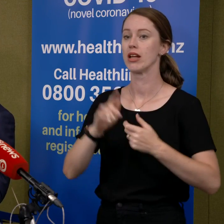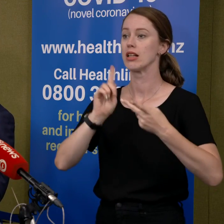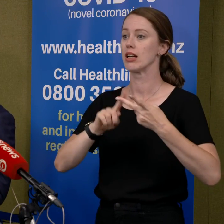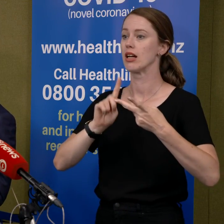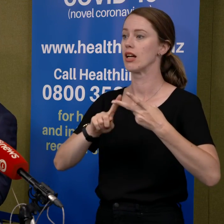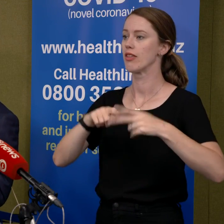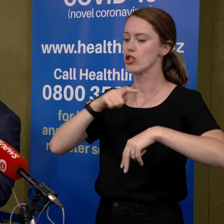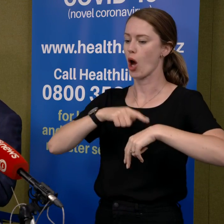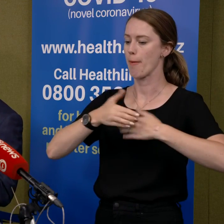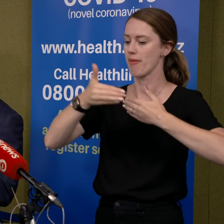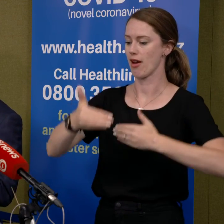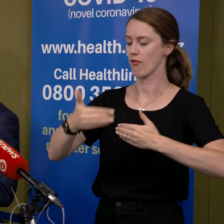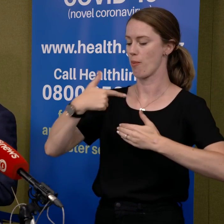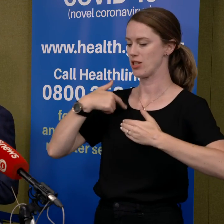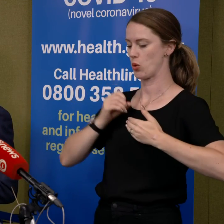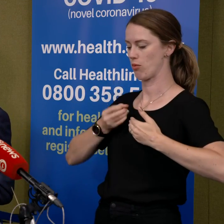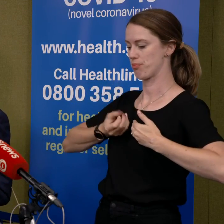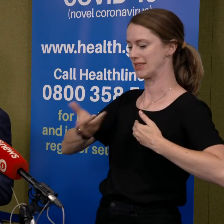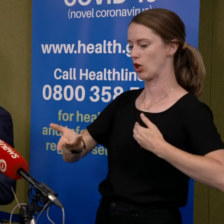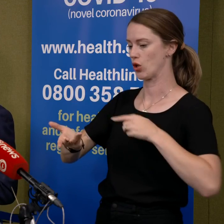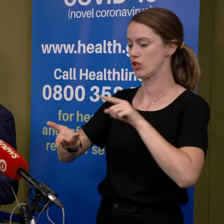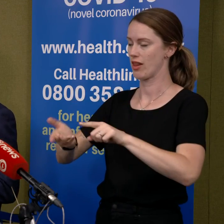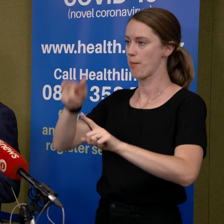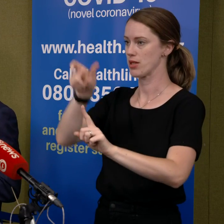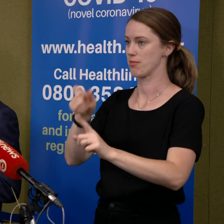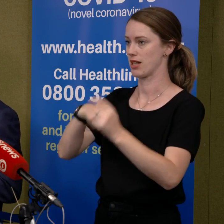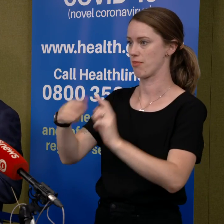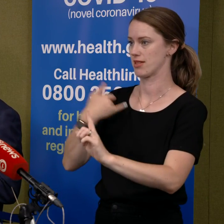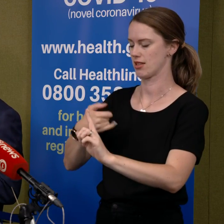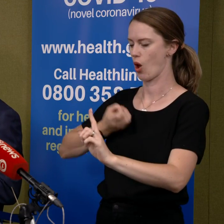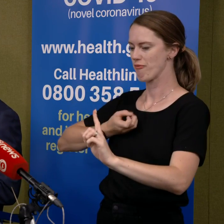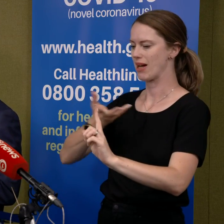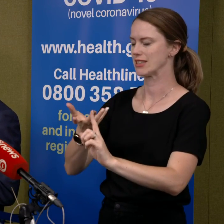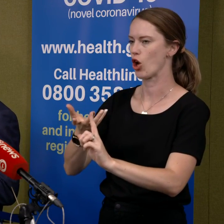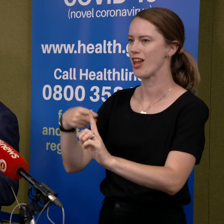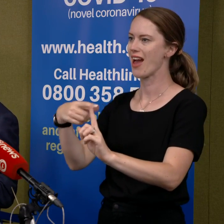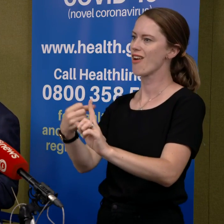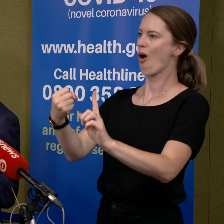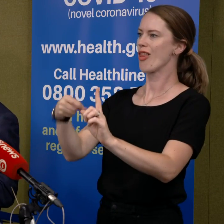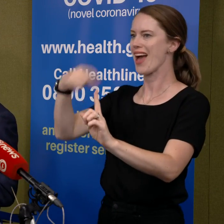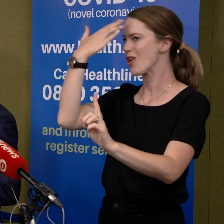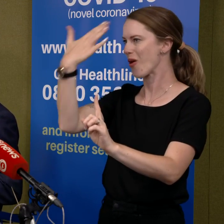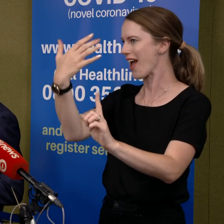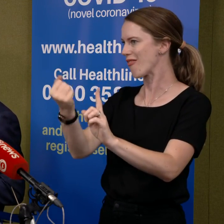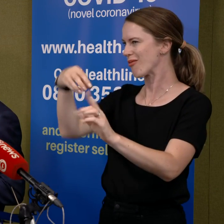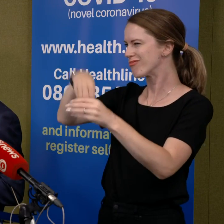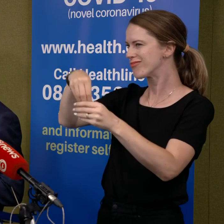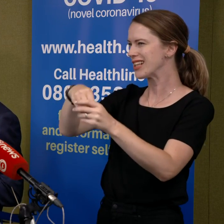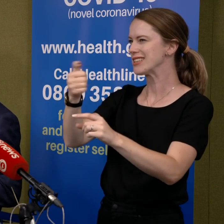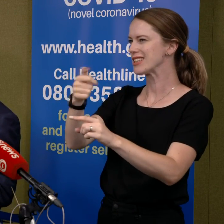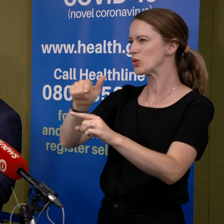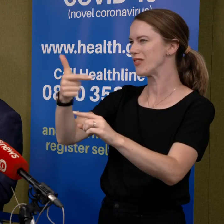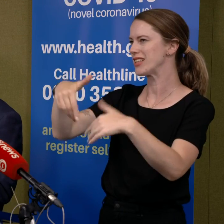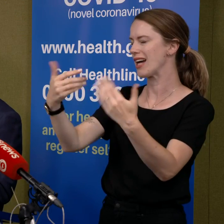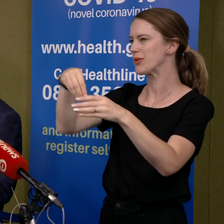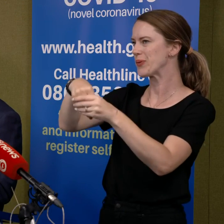person, the period of time till that second person becomes symptomatic is quite a long period of time. It's 6 to 7 days, whereas with